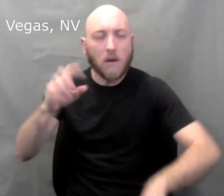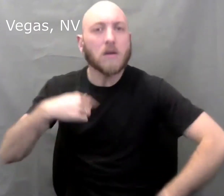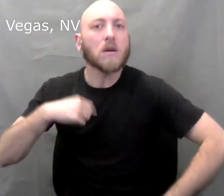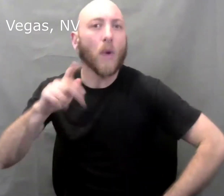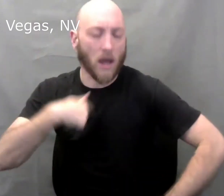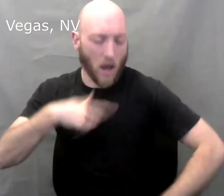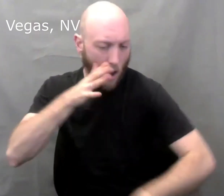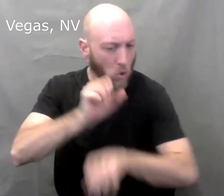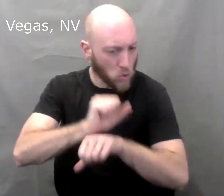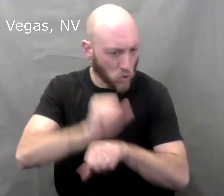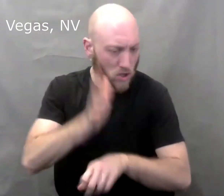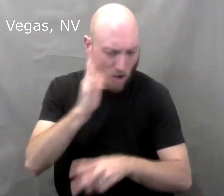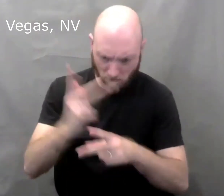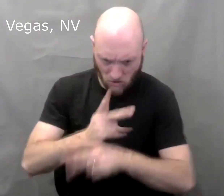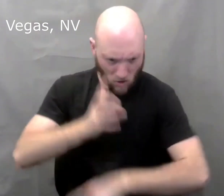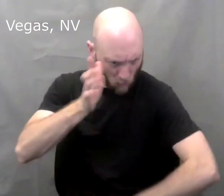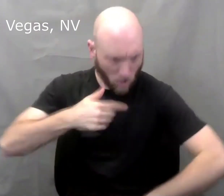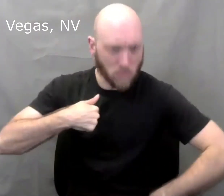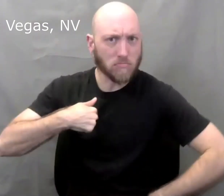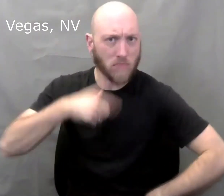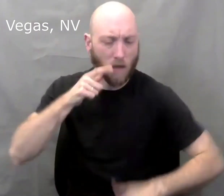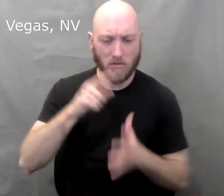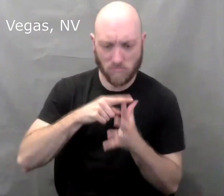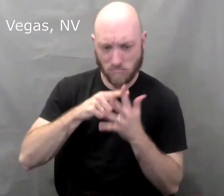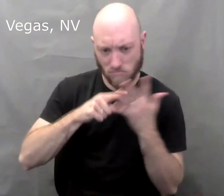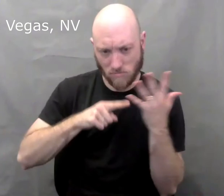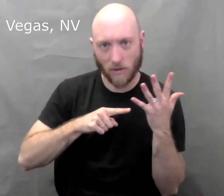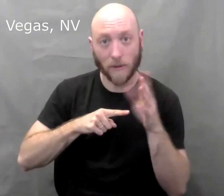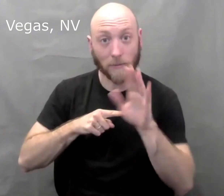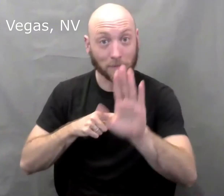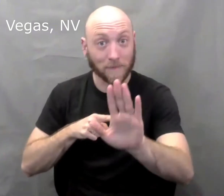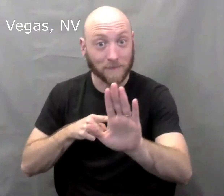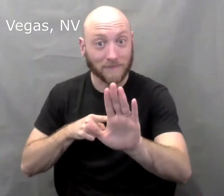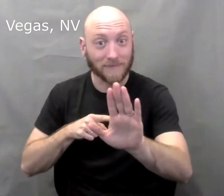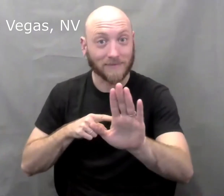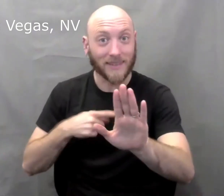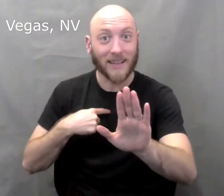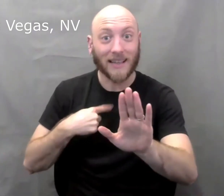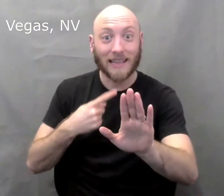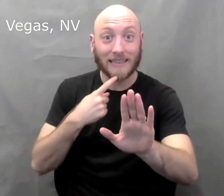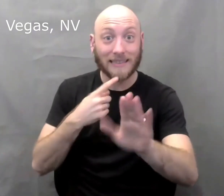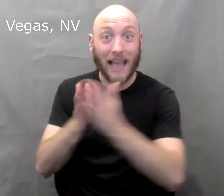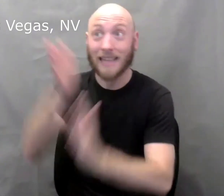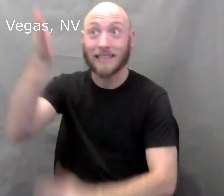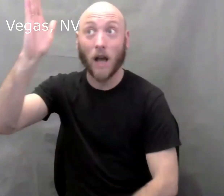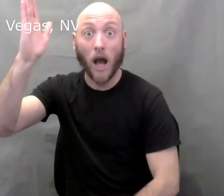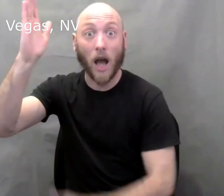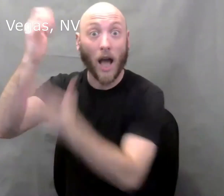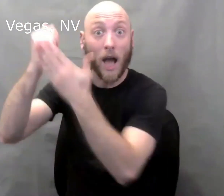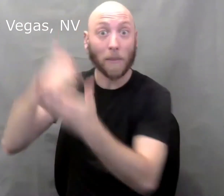going to figure it out. I'm going to do this. I'm going to do that. And at no point was it ever, I'm going to ask God to help me work on it, or